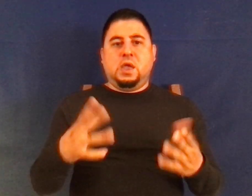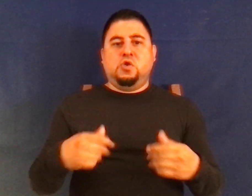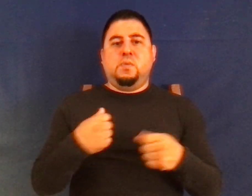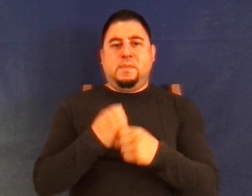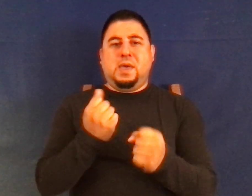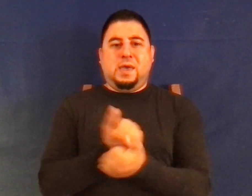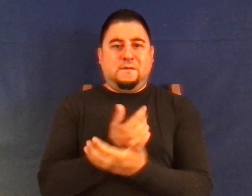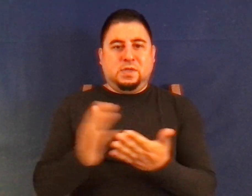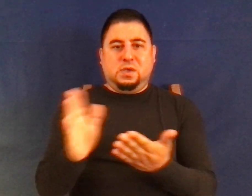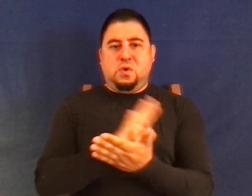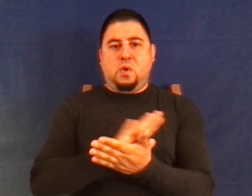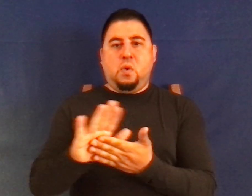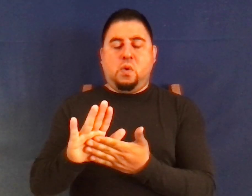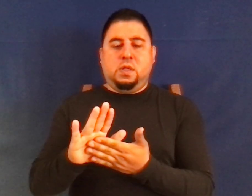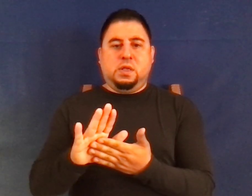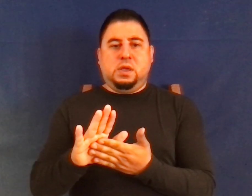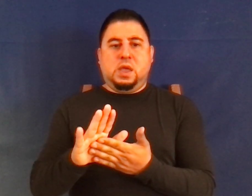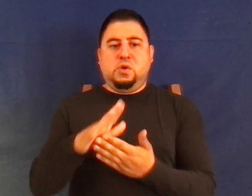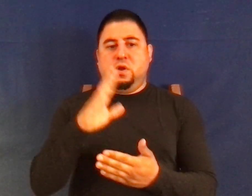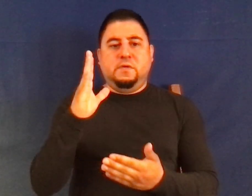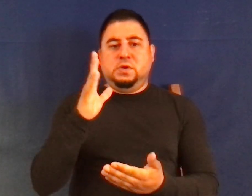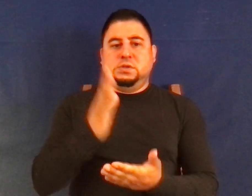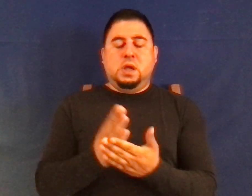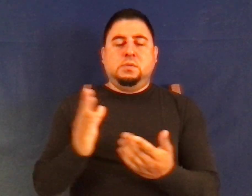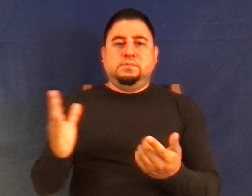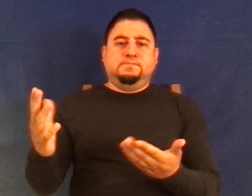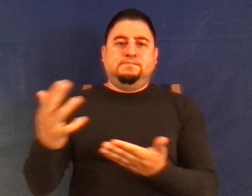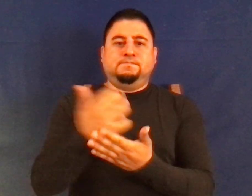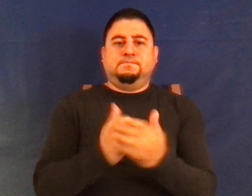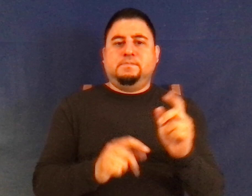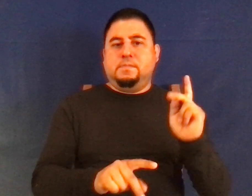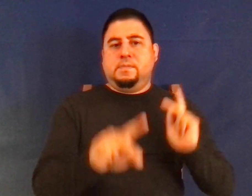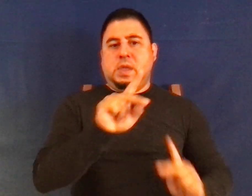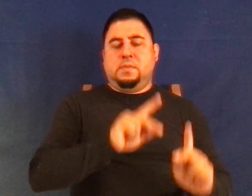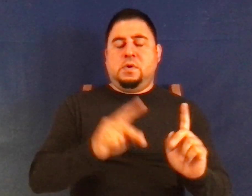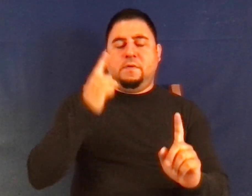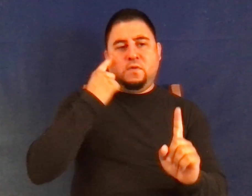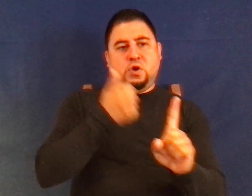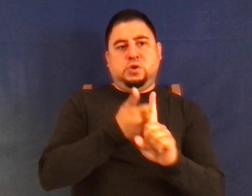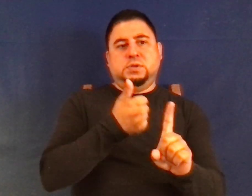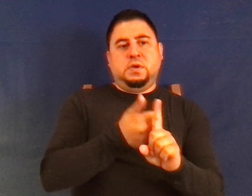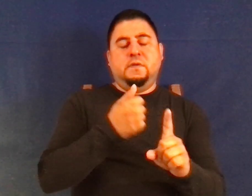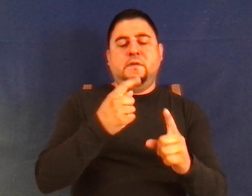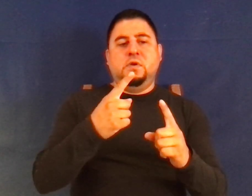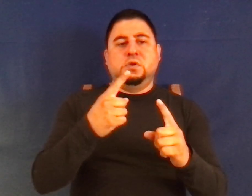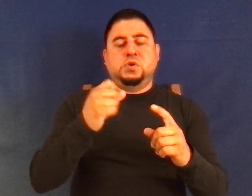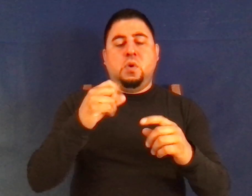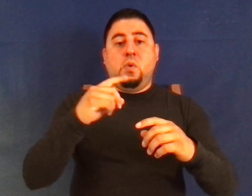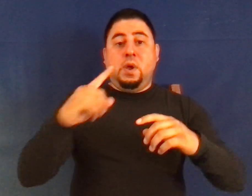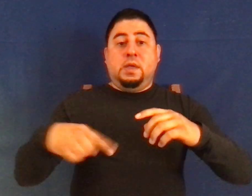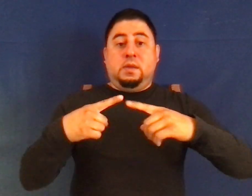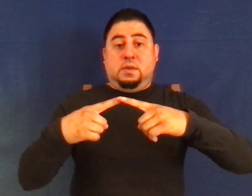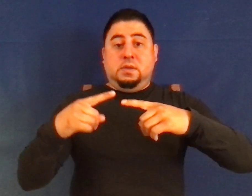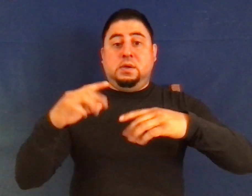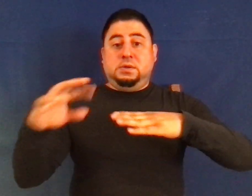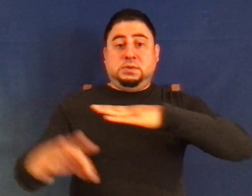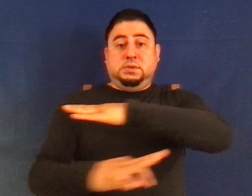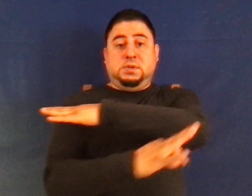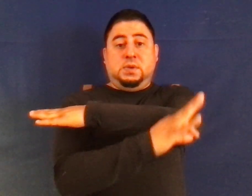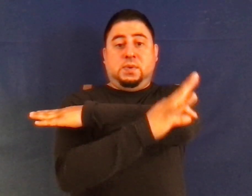holy. And you never cease to gather a people to yourself, so that from the rising of the sun to its